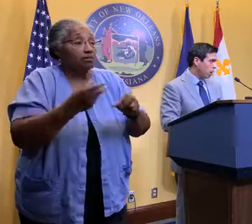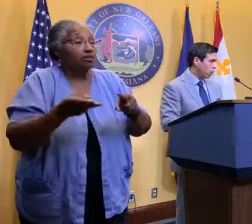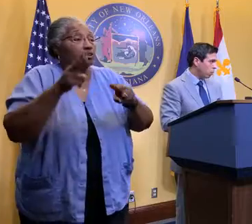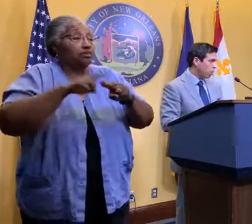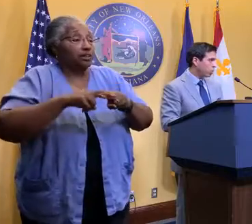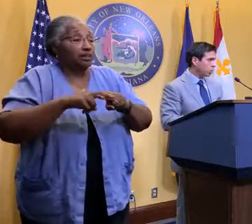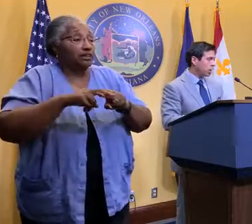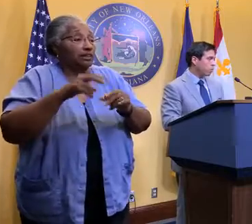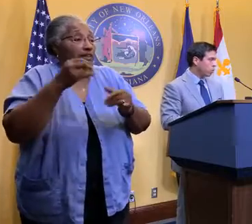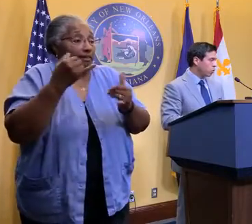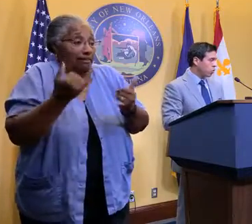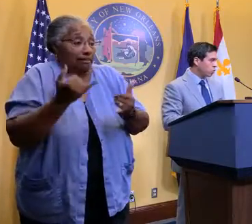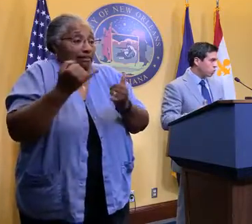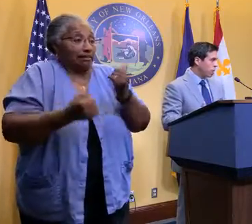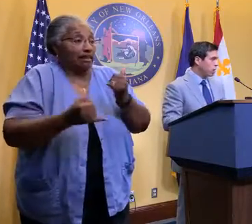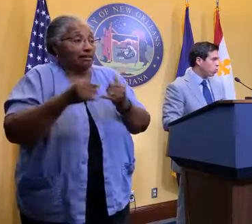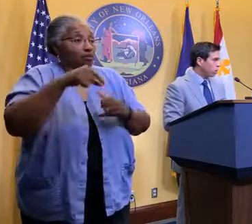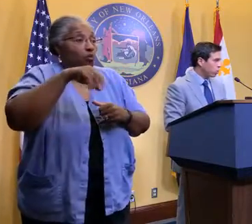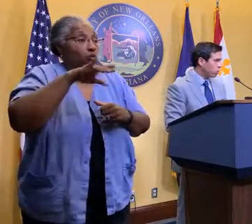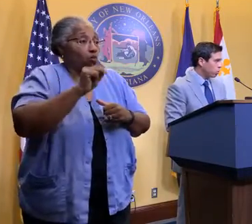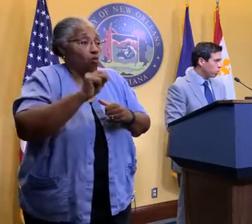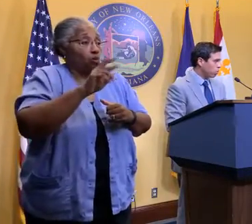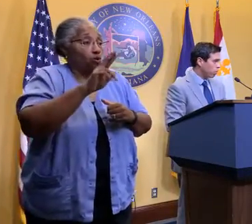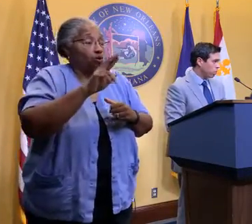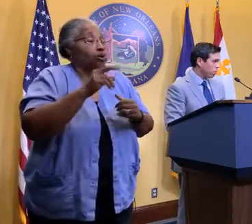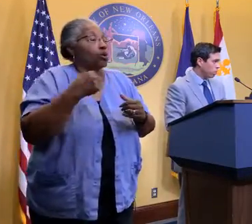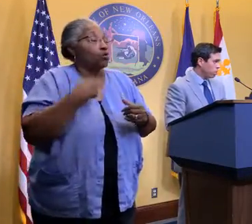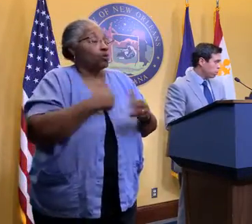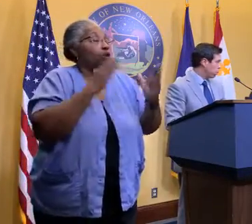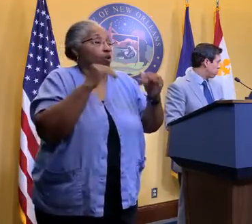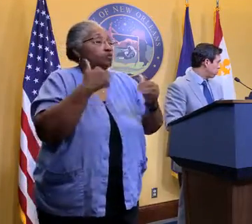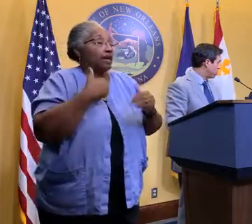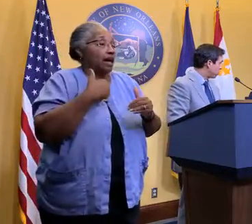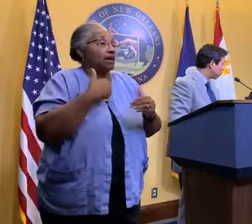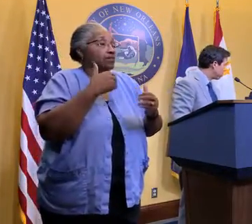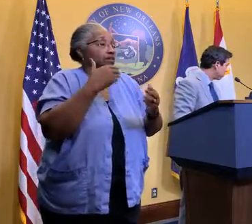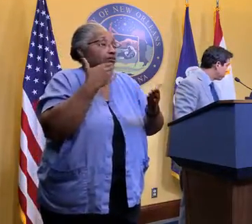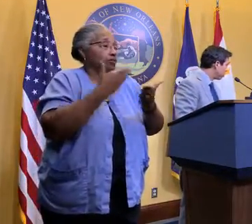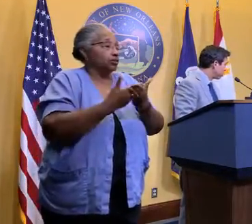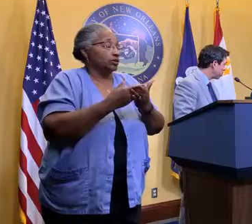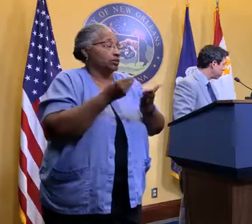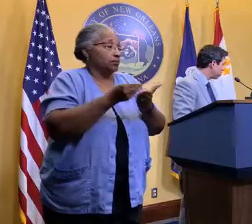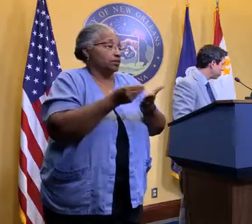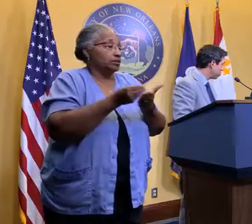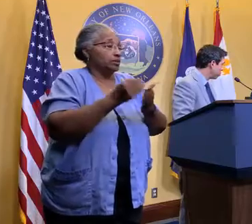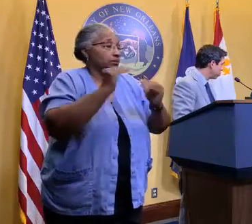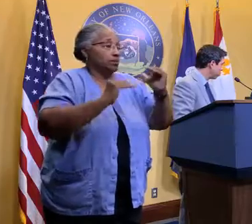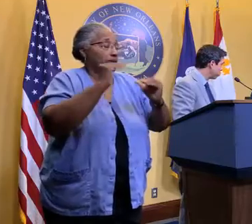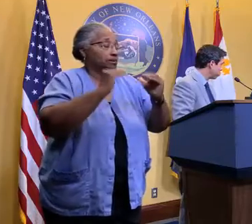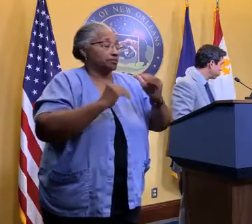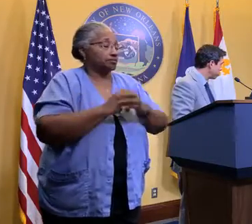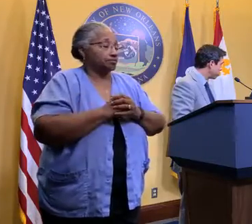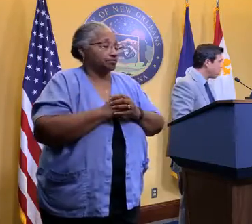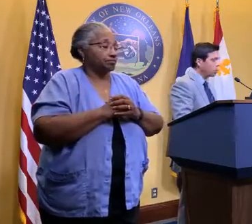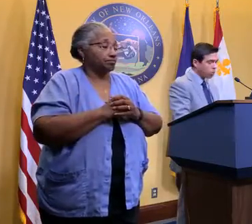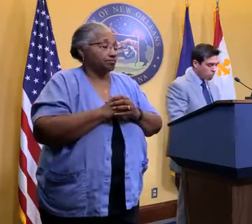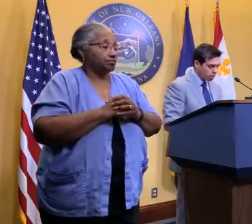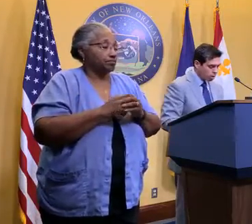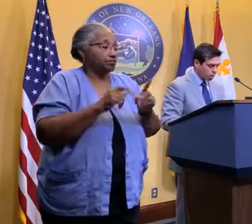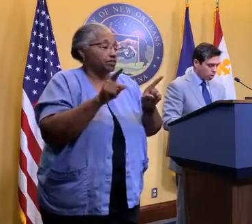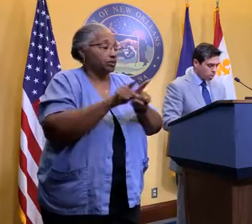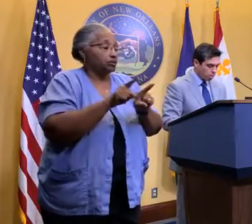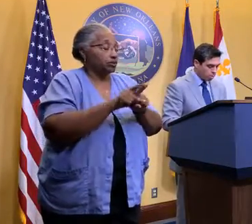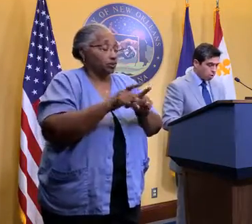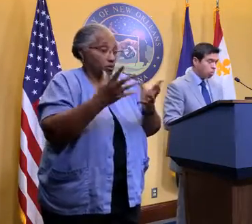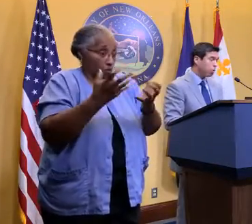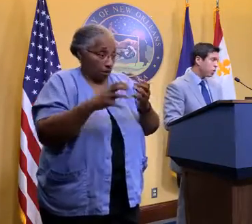quarter, we hope to come to a structurally balanced budget. And then we wanna add in our retired. Oh, that's